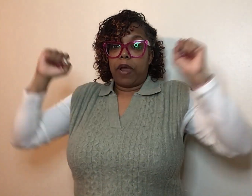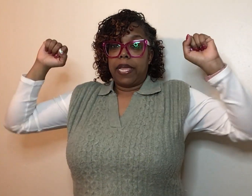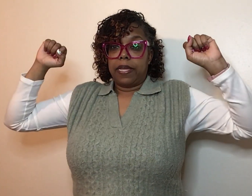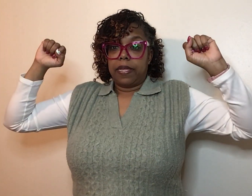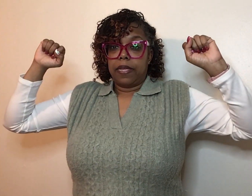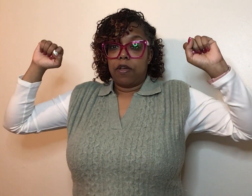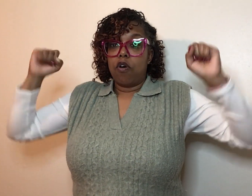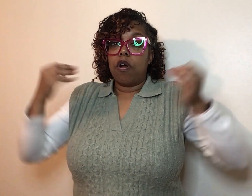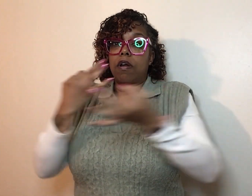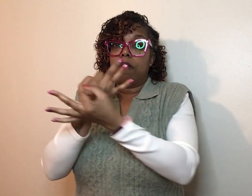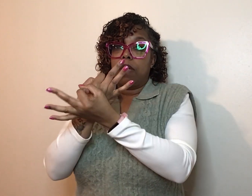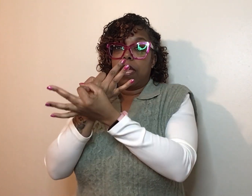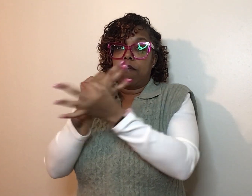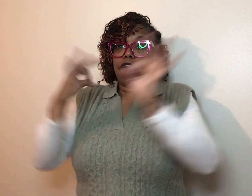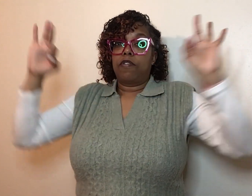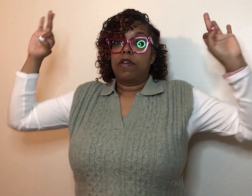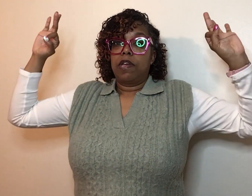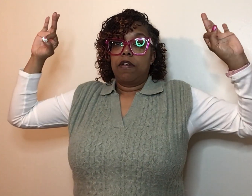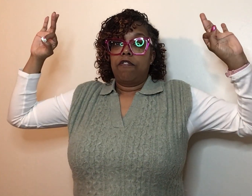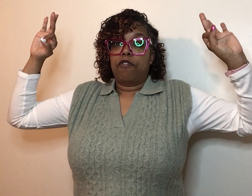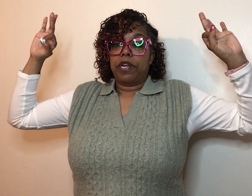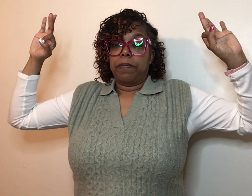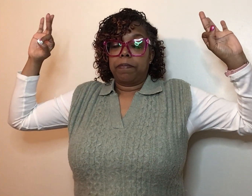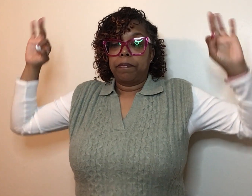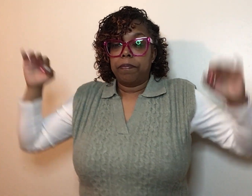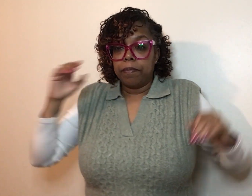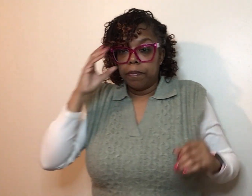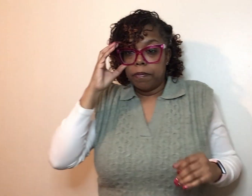break, or F, freedom.